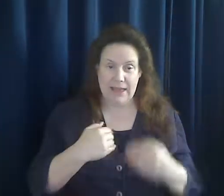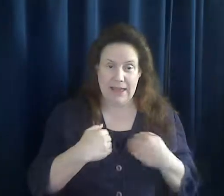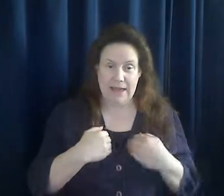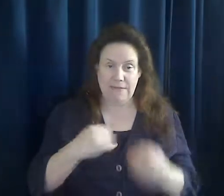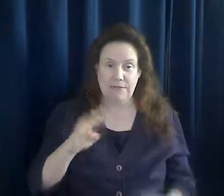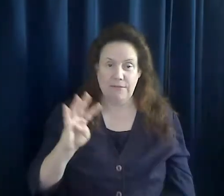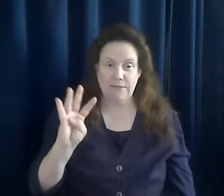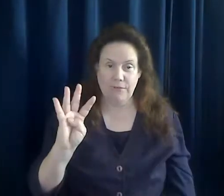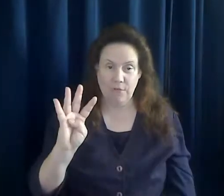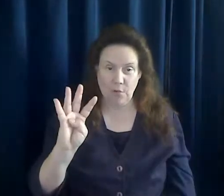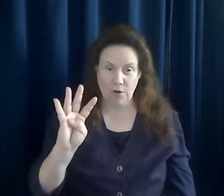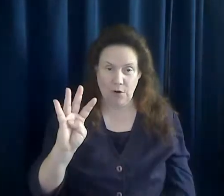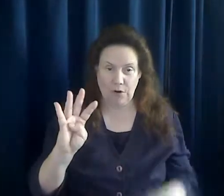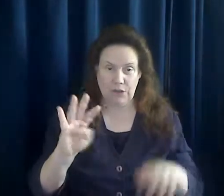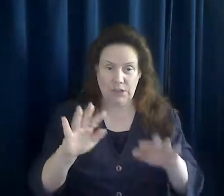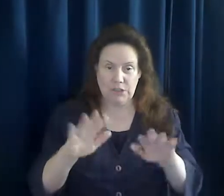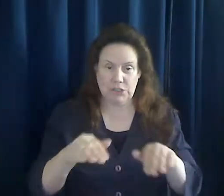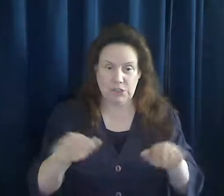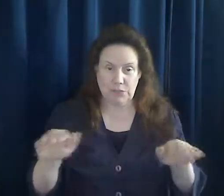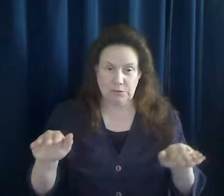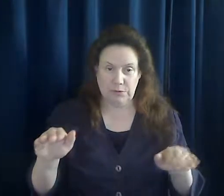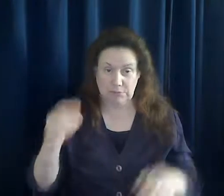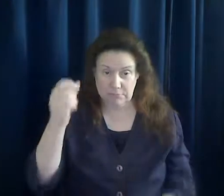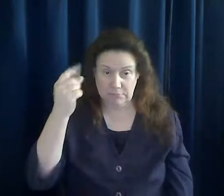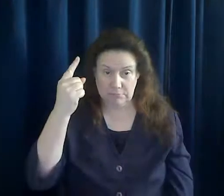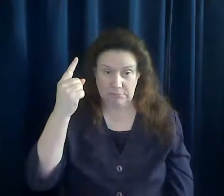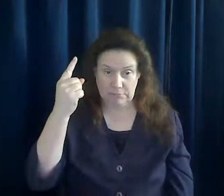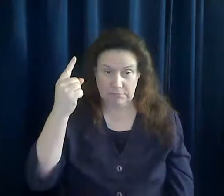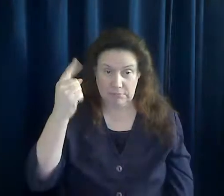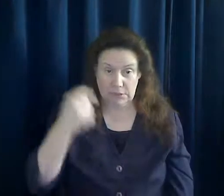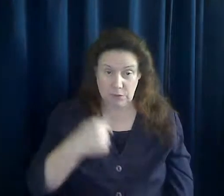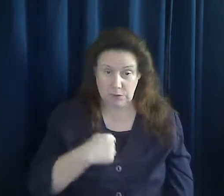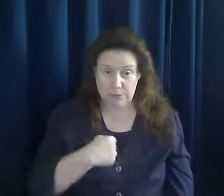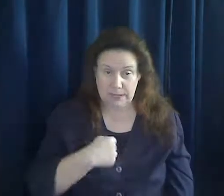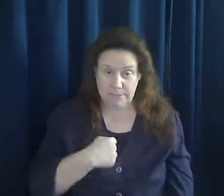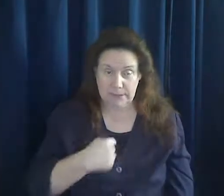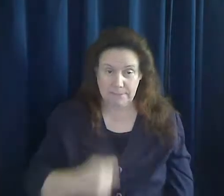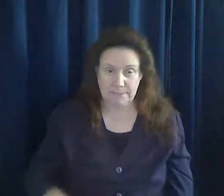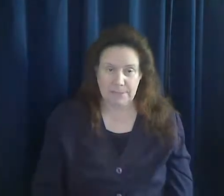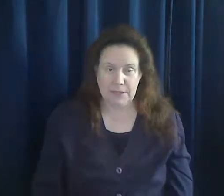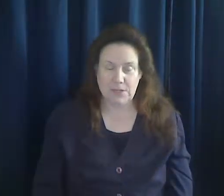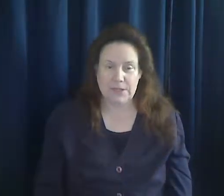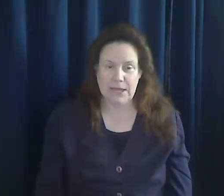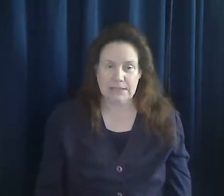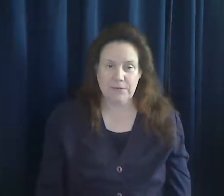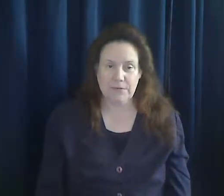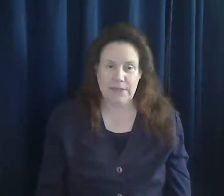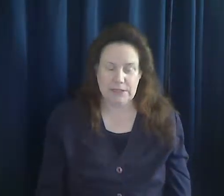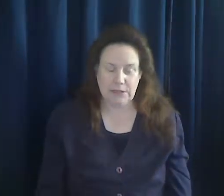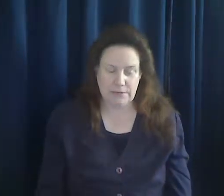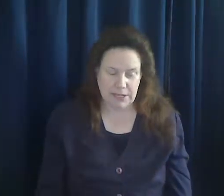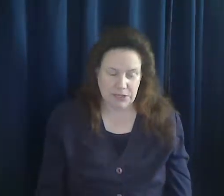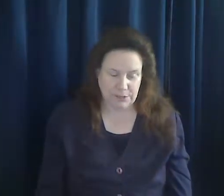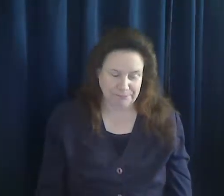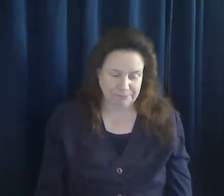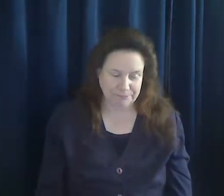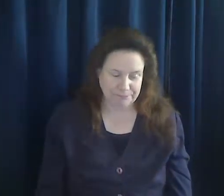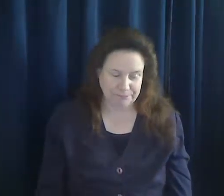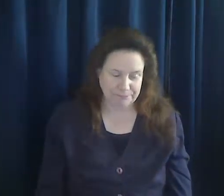I have 4 children. Did you understand me? Just asking for that clarification.